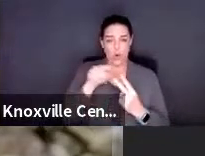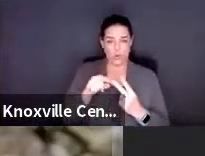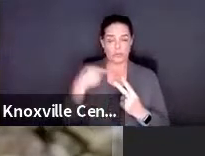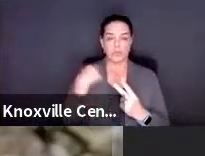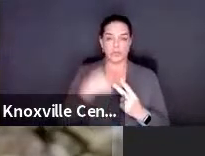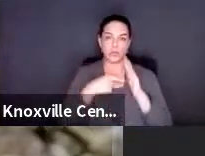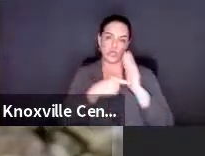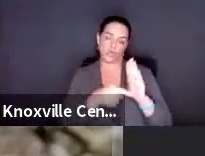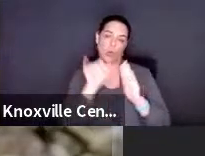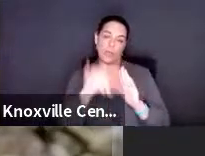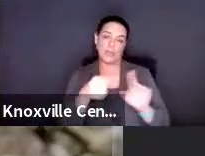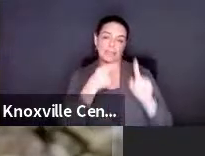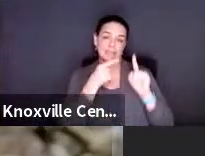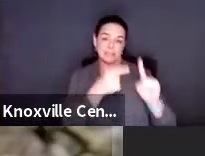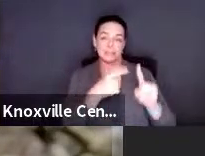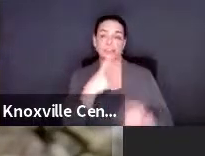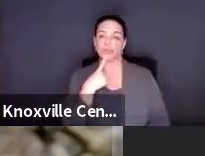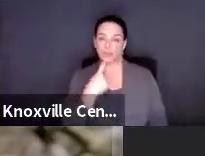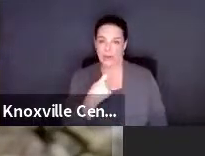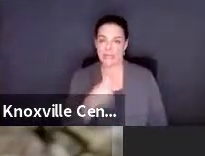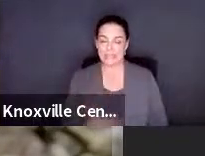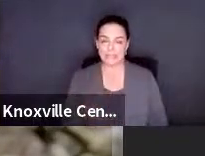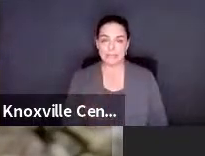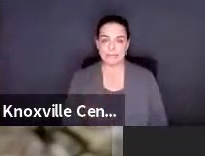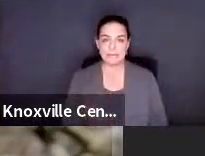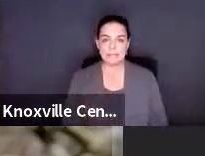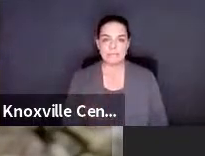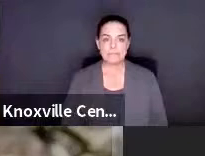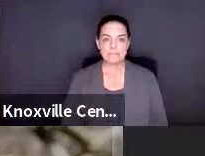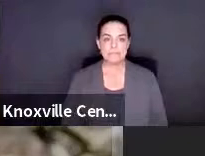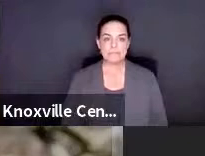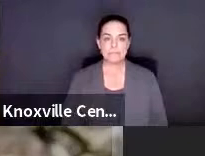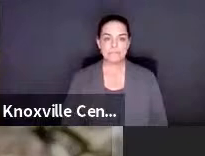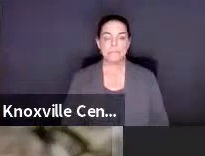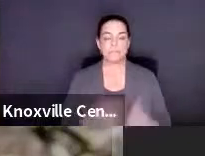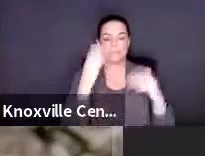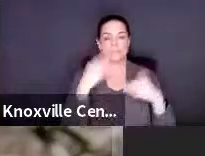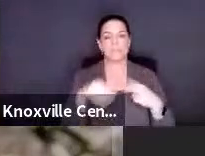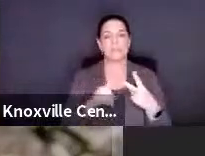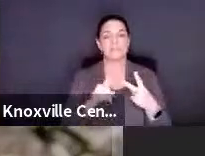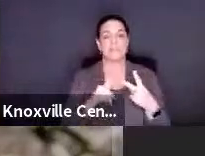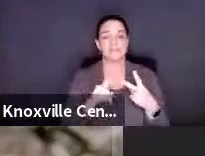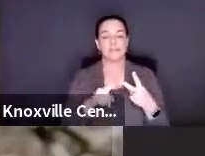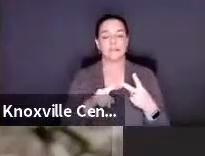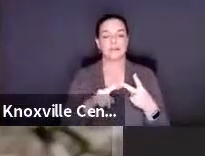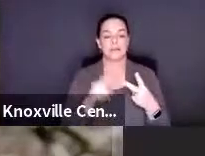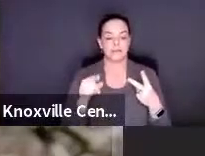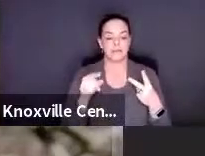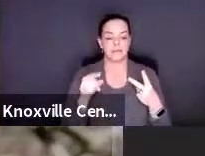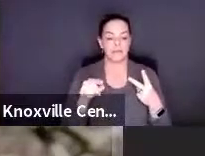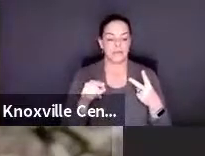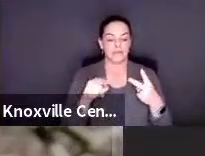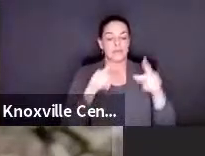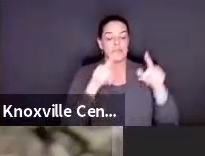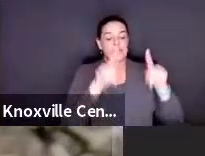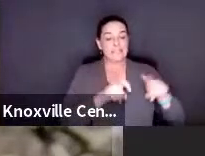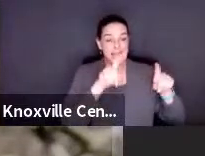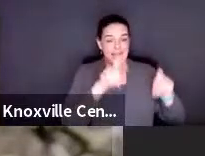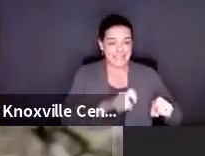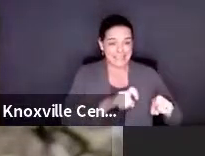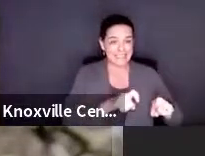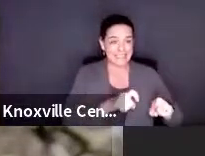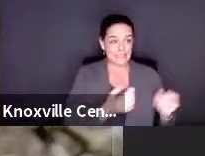we are representing this benchmark as red. Our second benchmark, community-wide sustained and